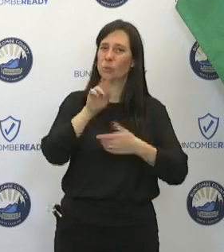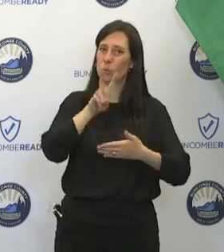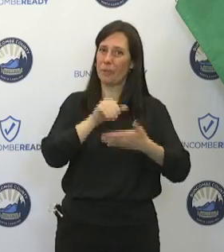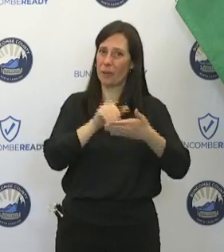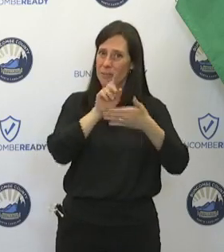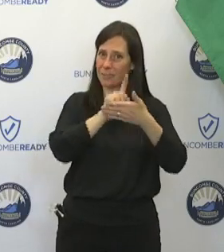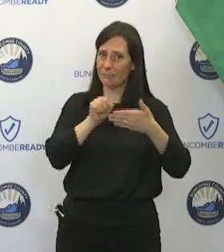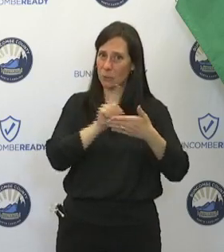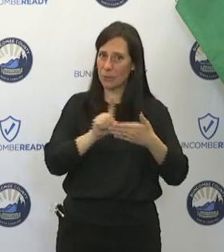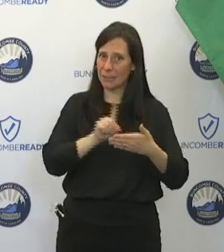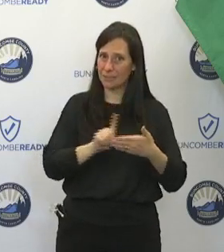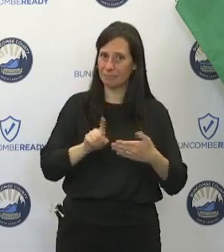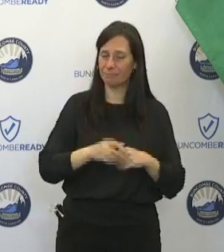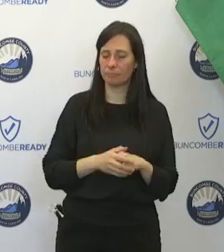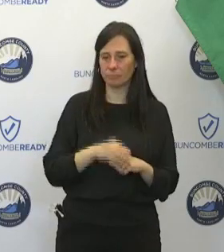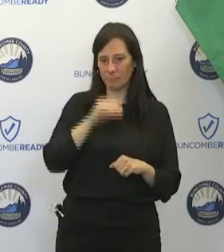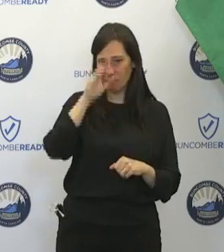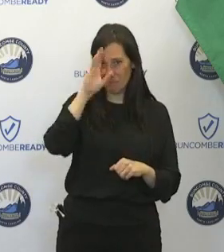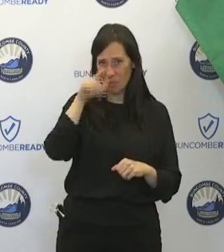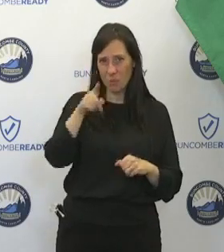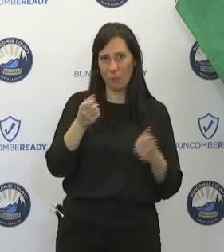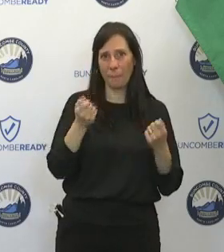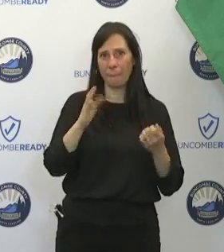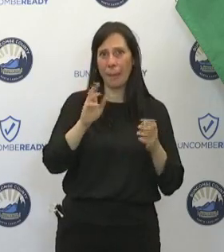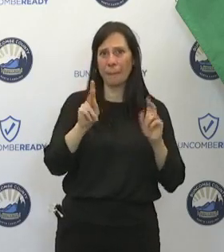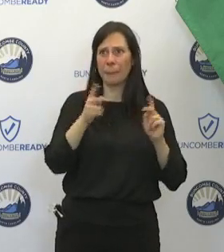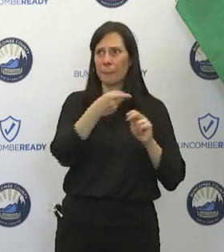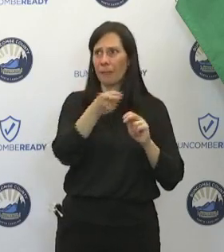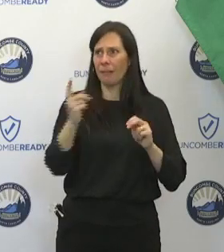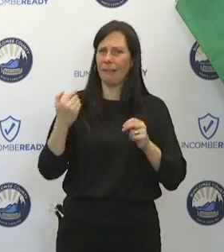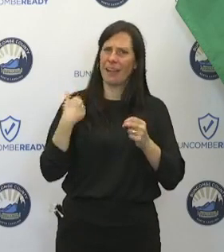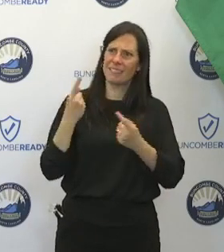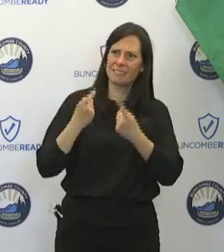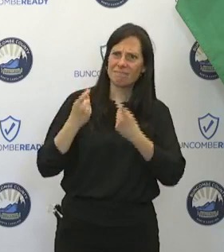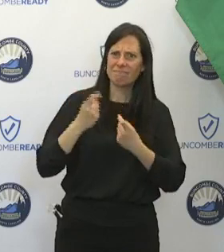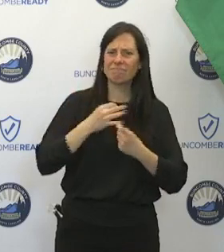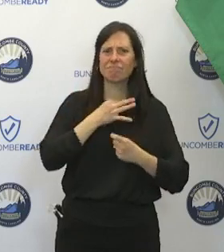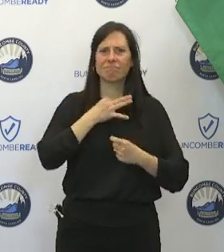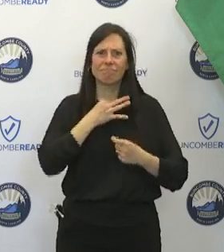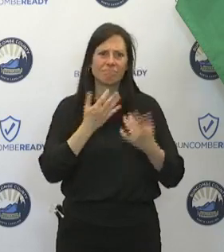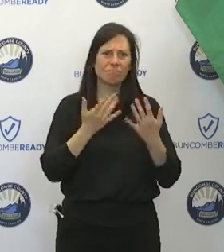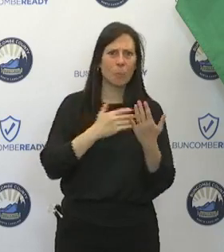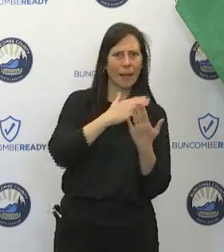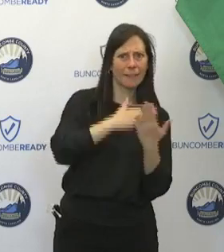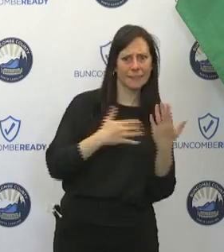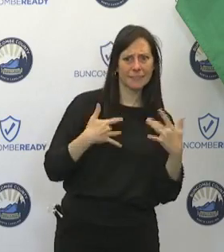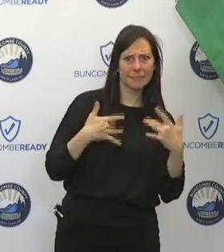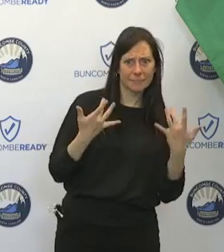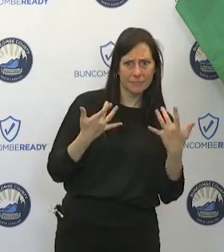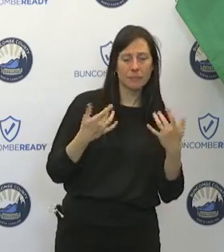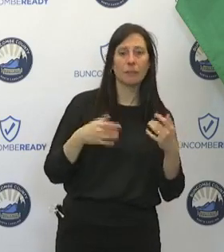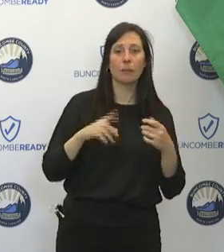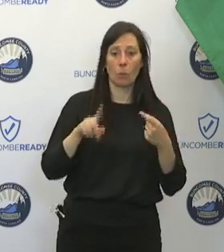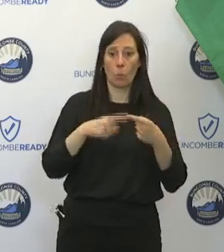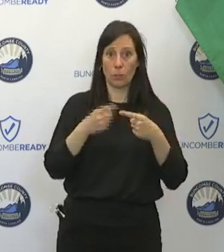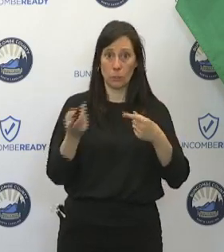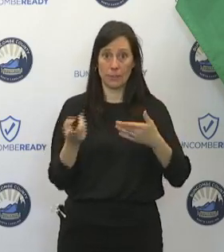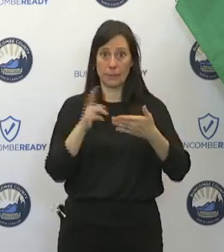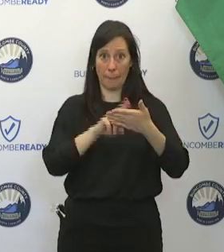We understand the community has many questions about the wait list. We are contacting people based on the order in which they signed